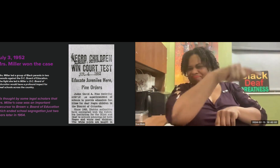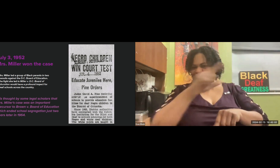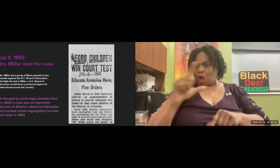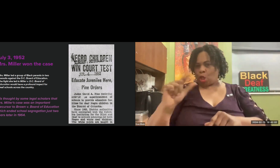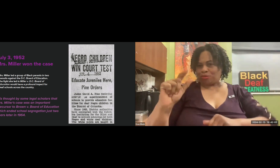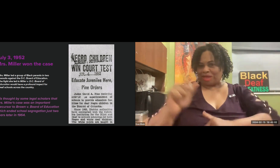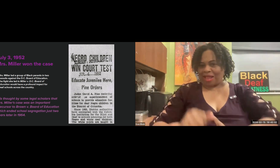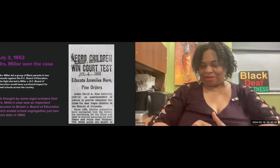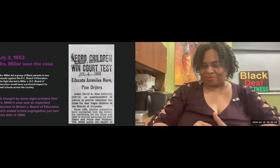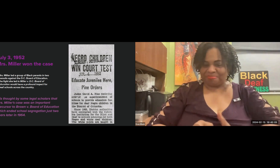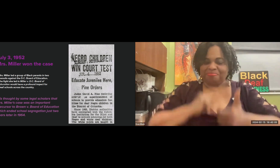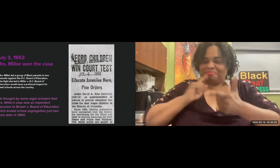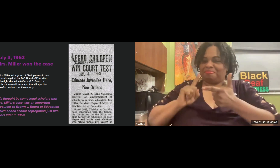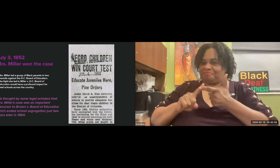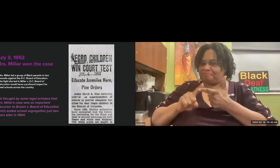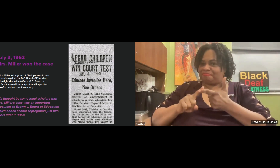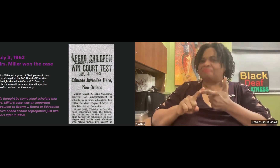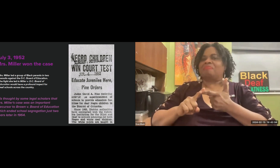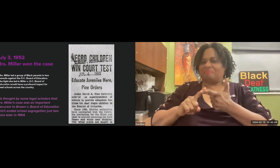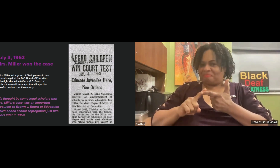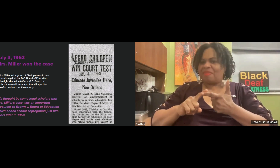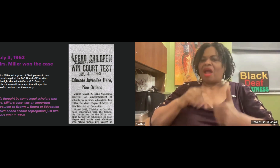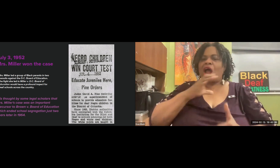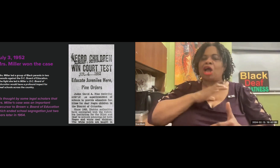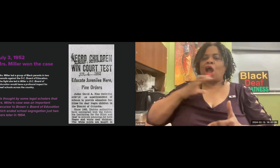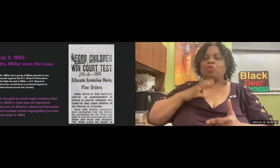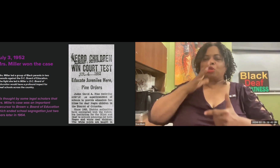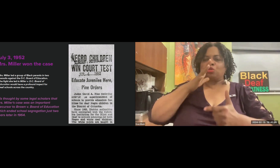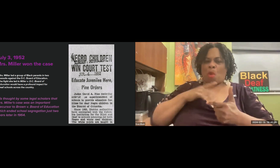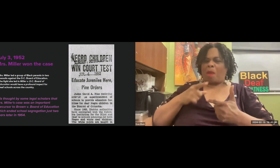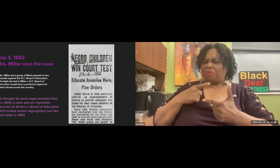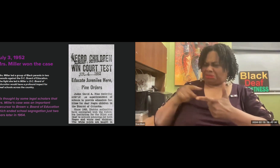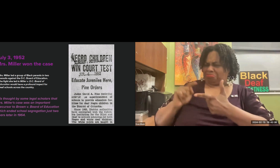but equal lawsuit that had been won